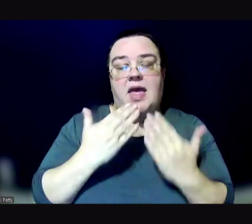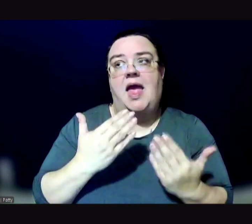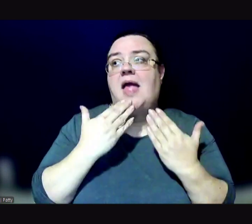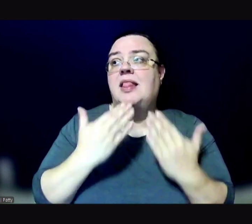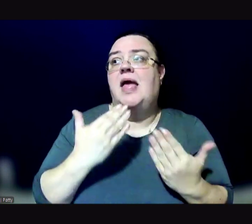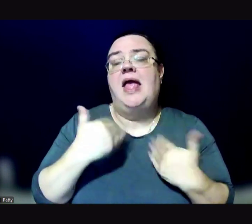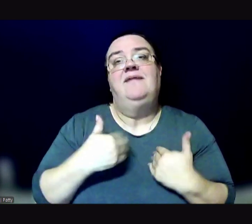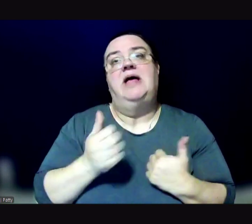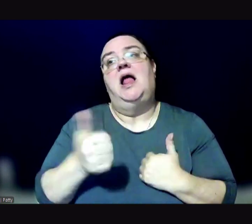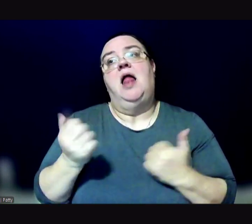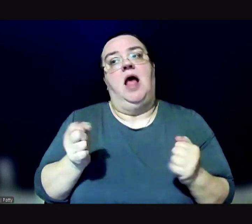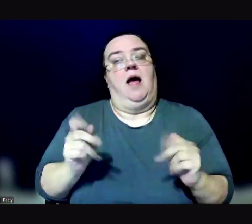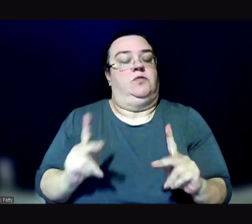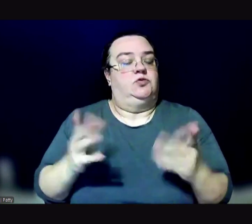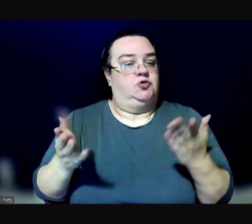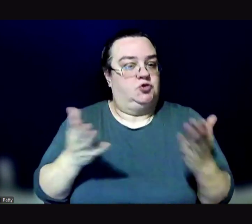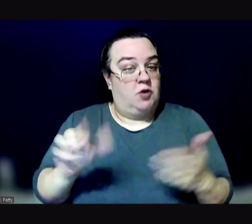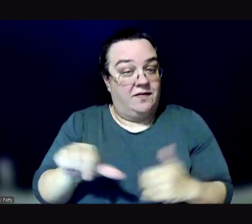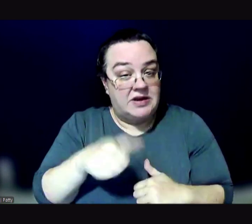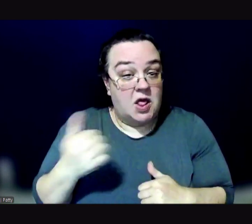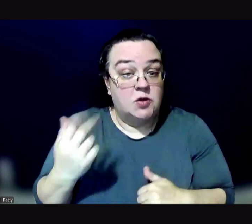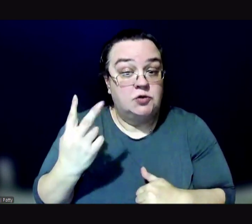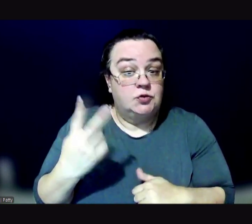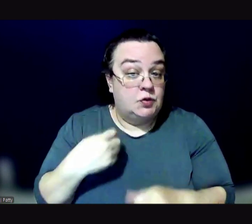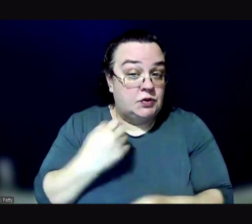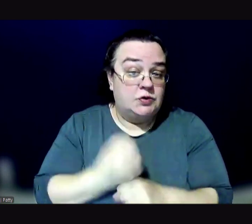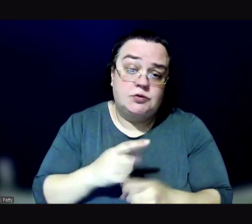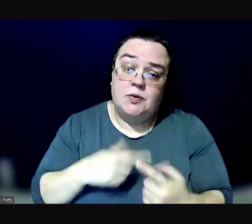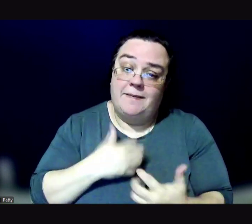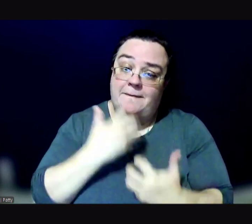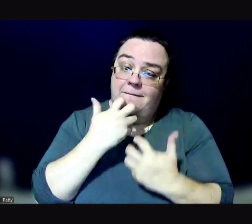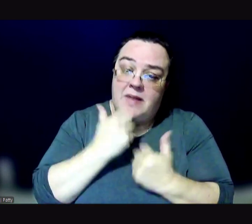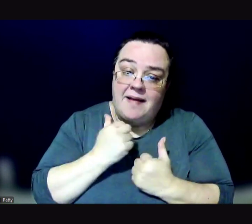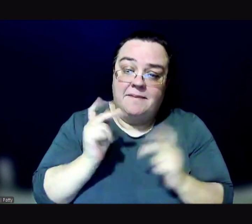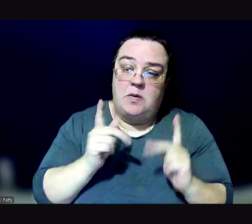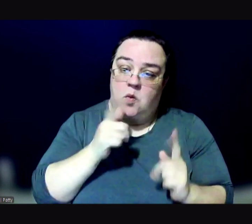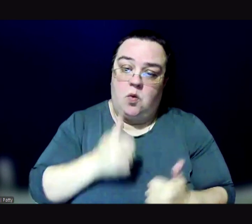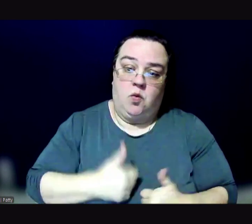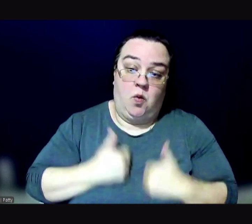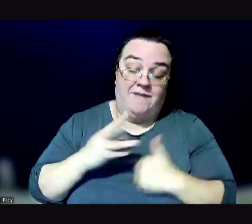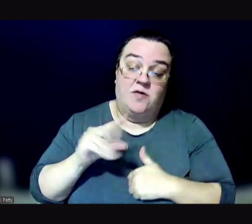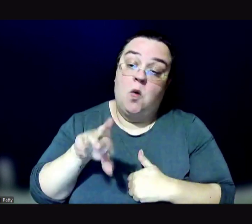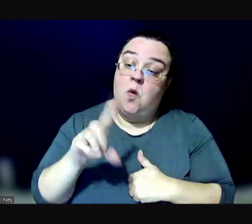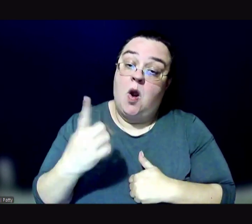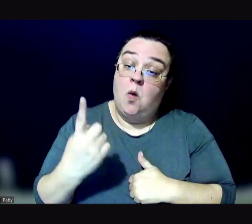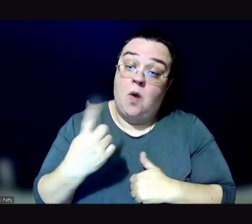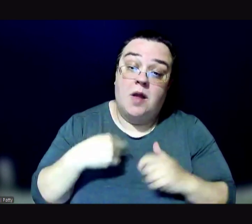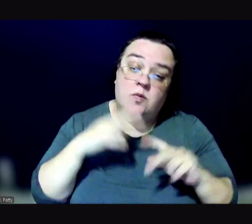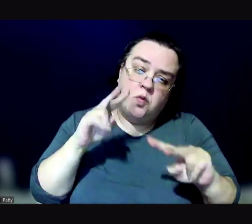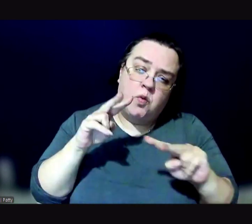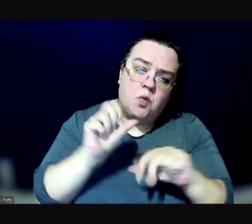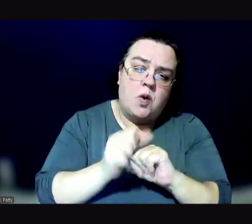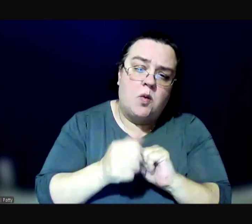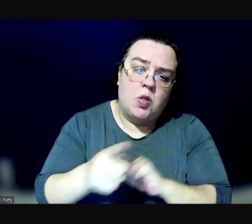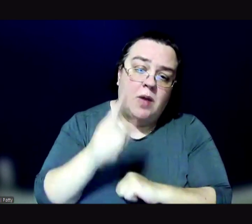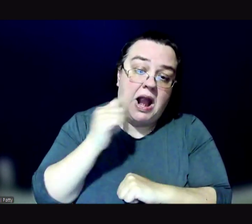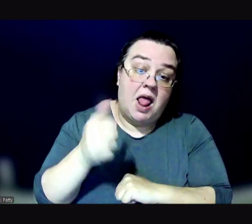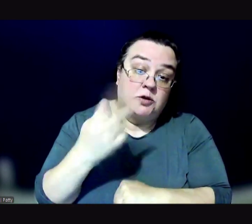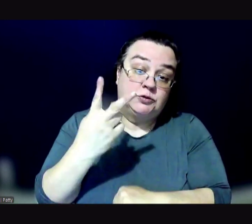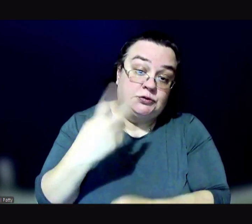another 2 years to my beloved residents of Ward 1. And I look forward to working with you another 2 years. I yield back.